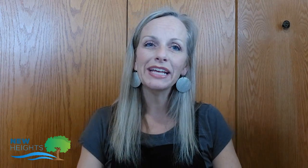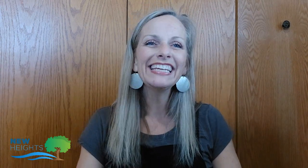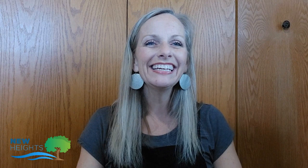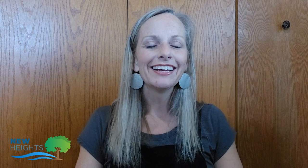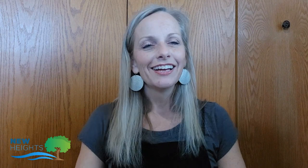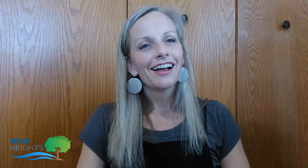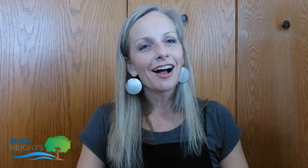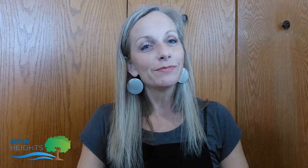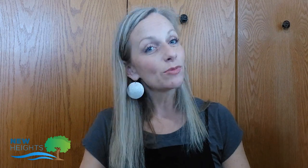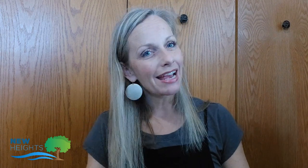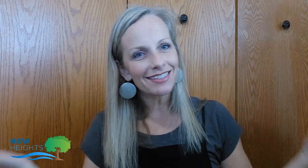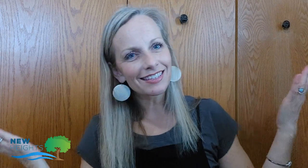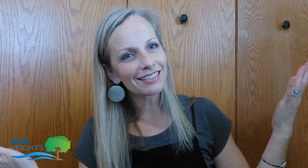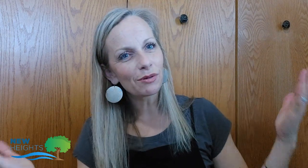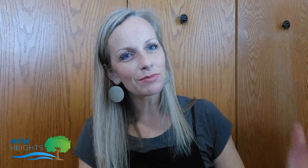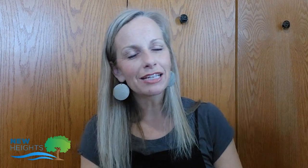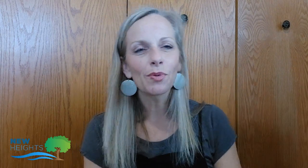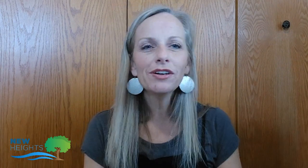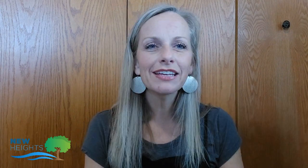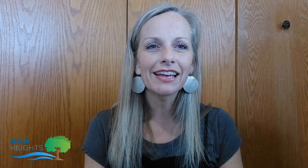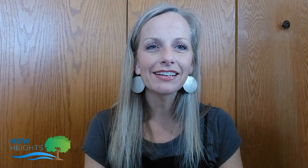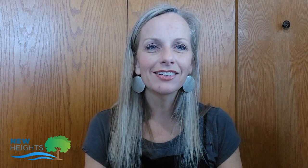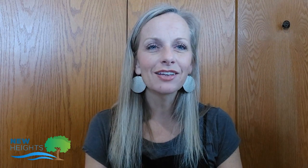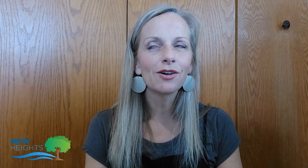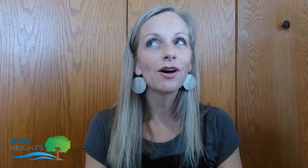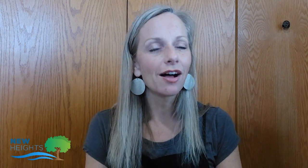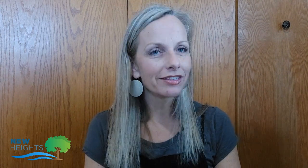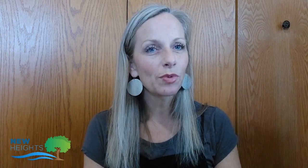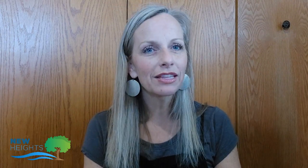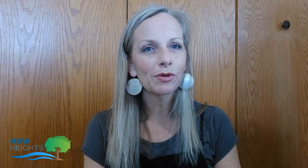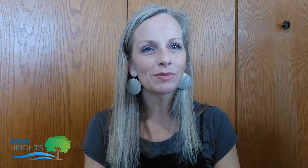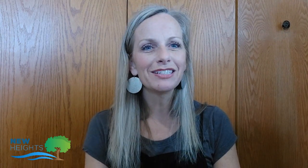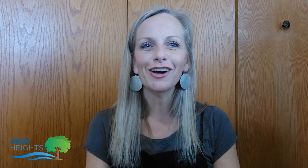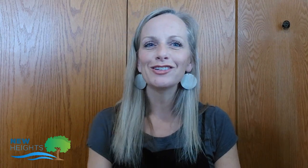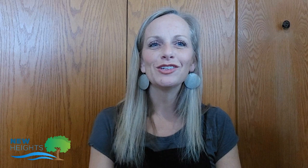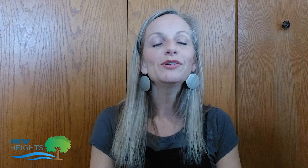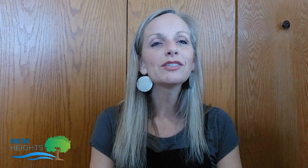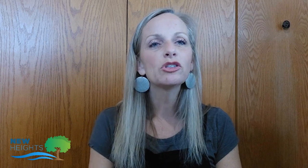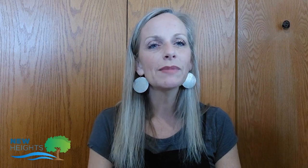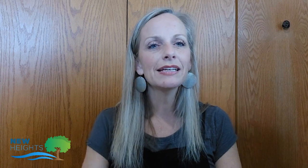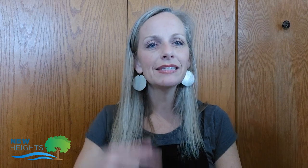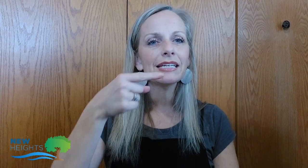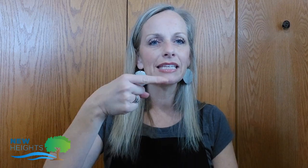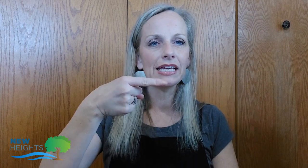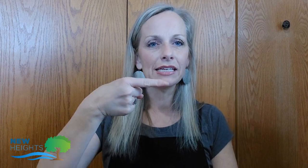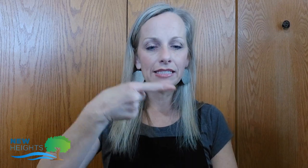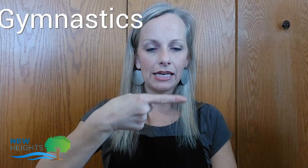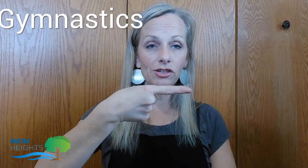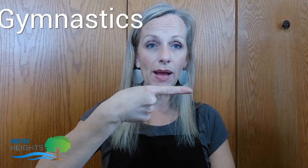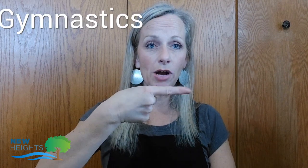quickly. Gymnastics, because that was my sport, and also the sport that most of my daughters do. So gymnastics is, here's my